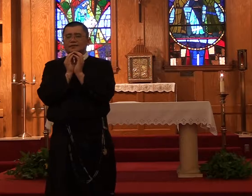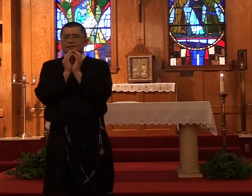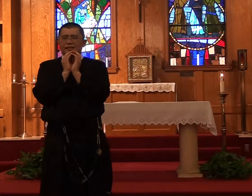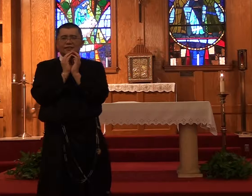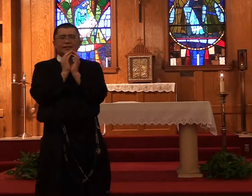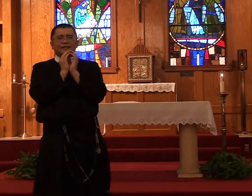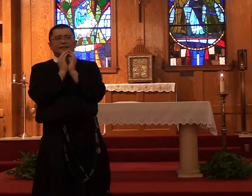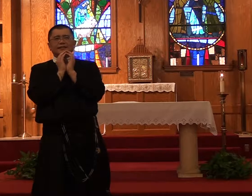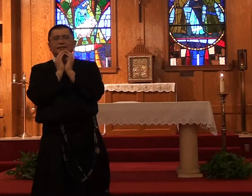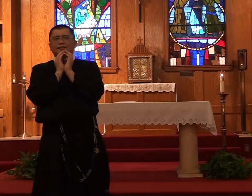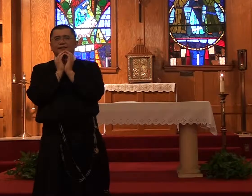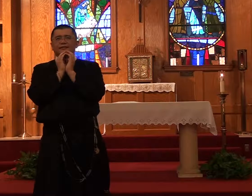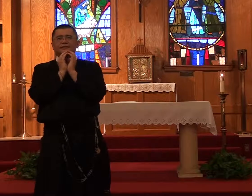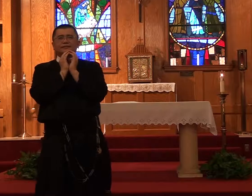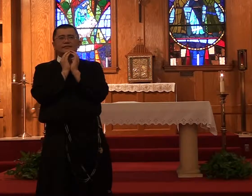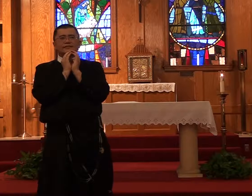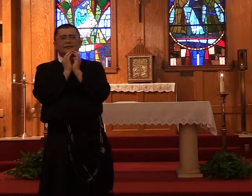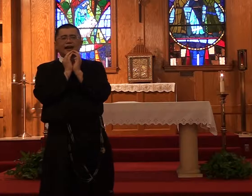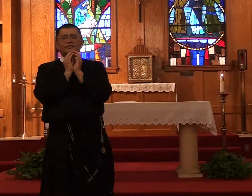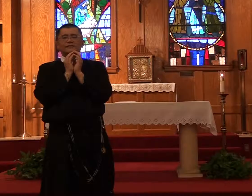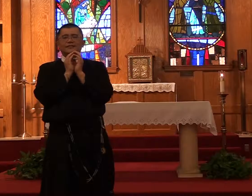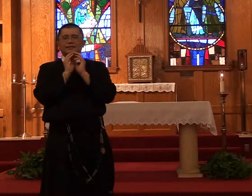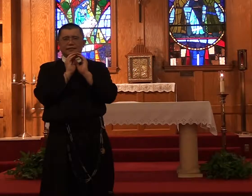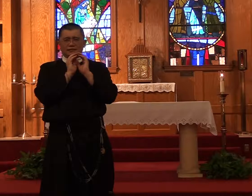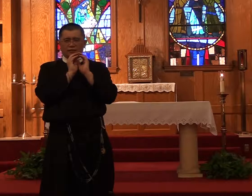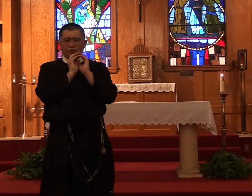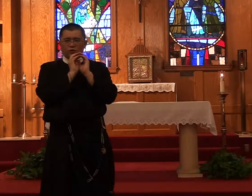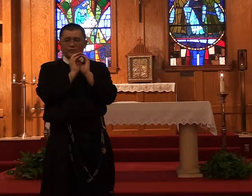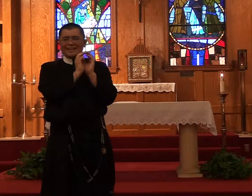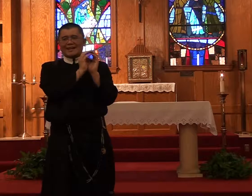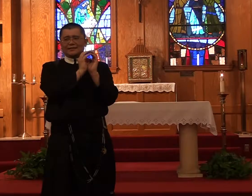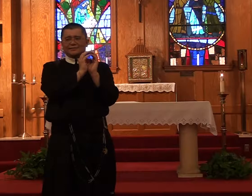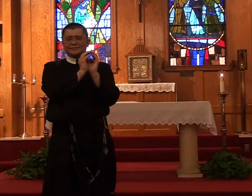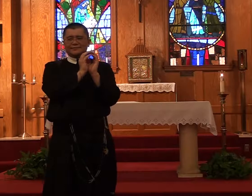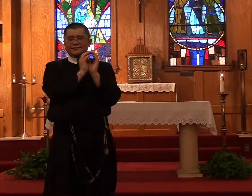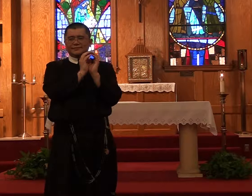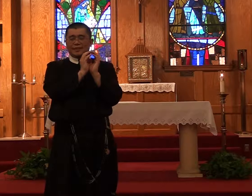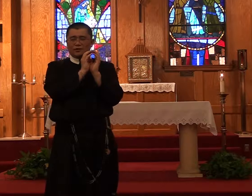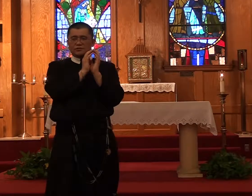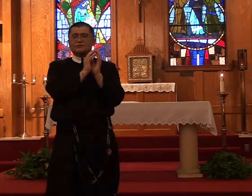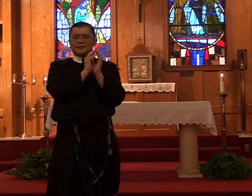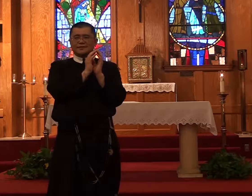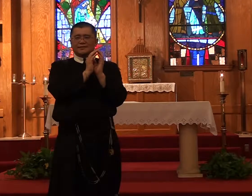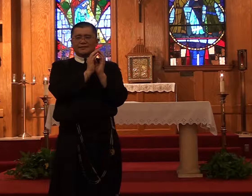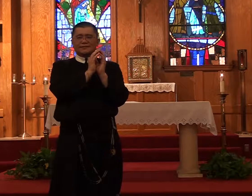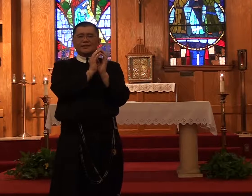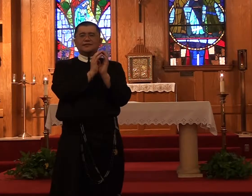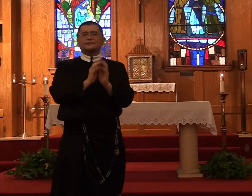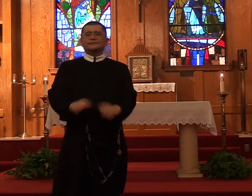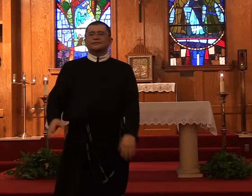the Greek letter, alphabet, Omega, the ultimate, okay?